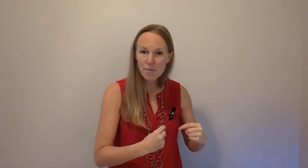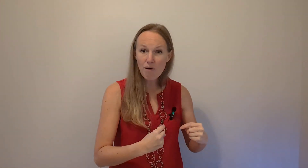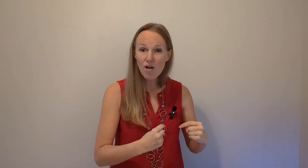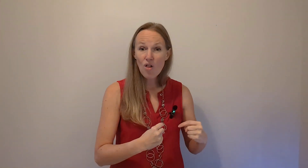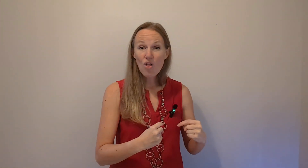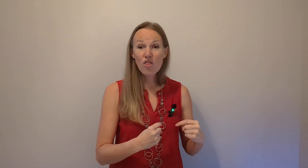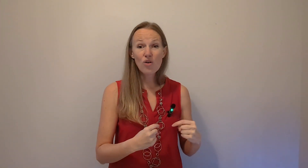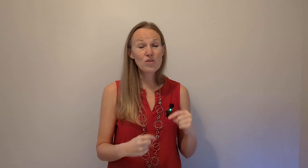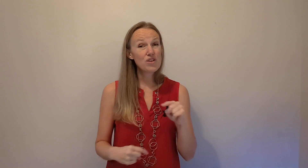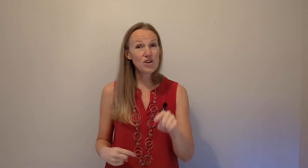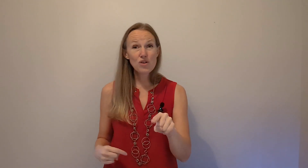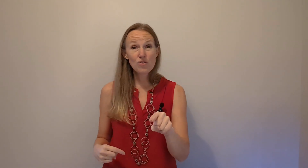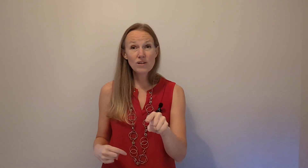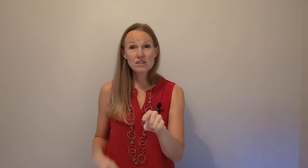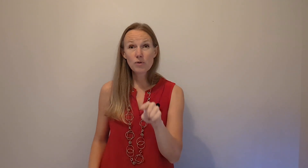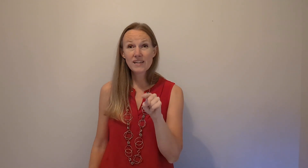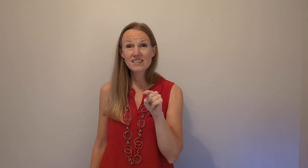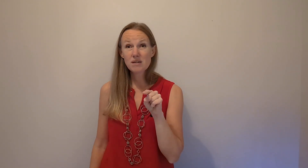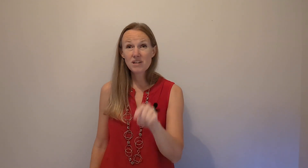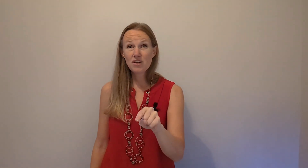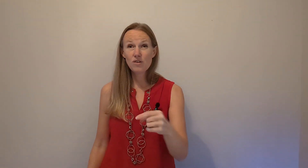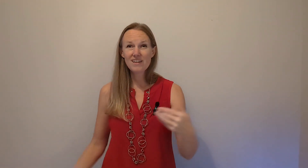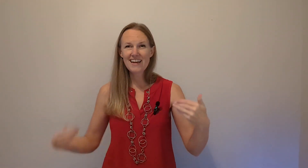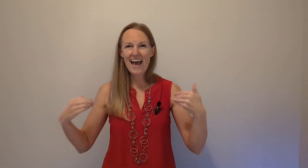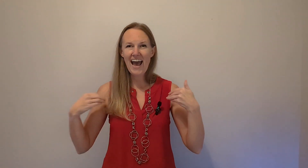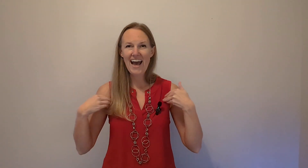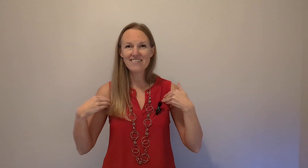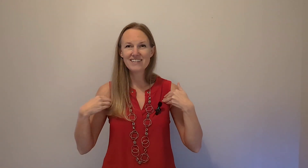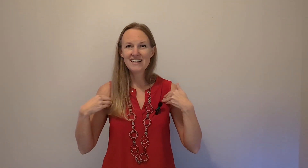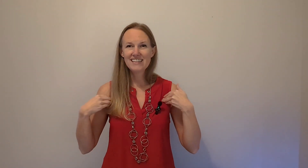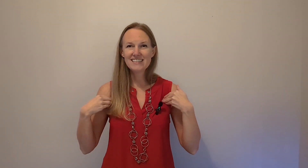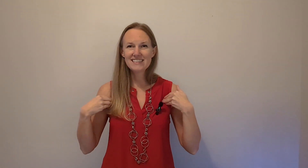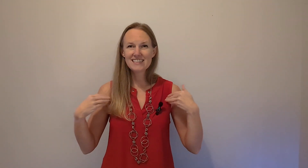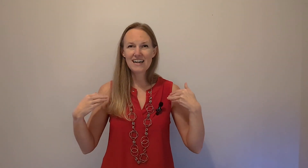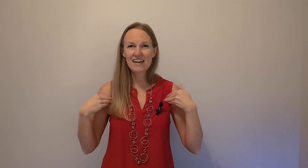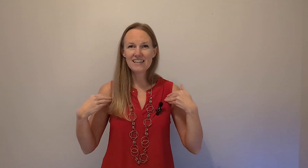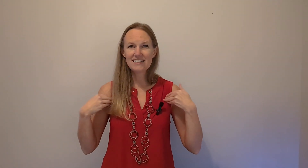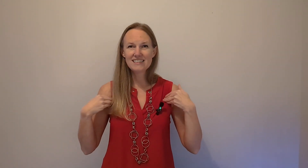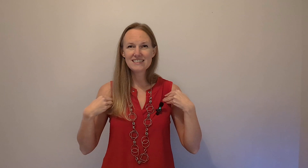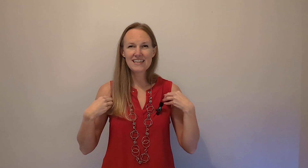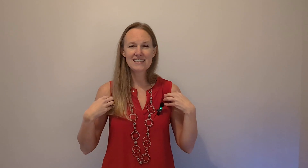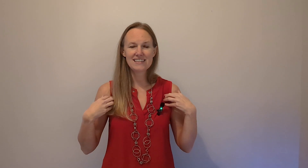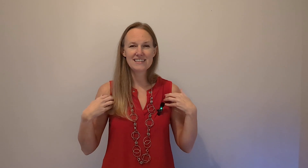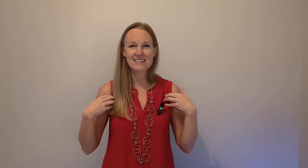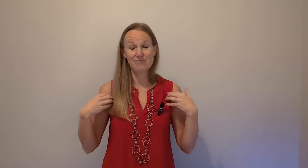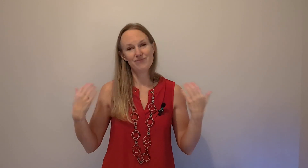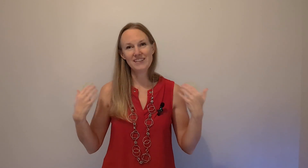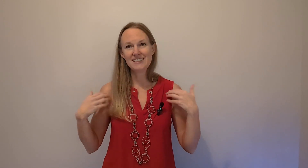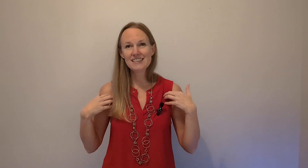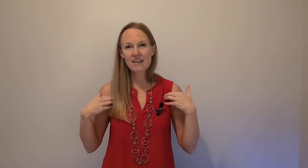come. Though you, so pointing to someone, you, and then have. This is like, well, this is a sign